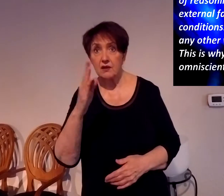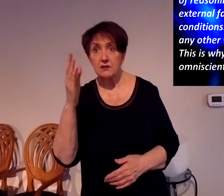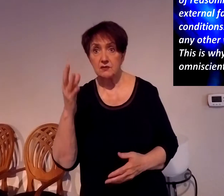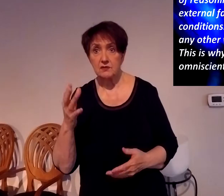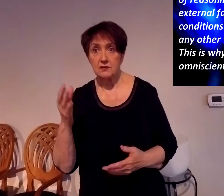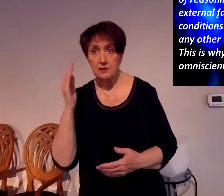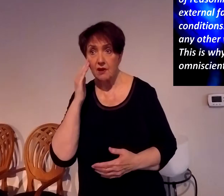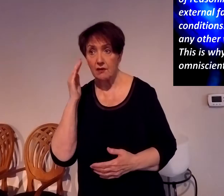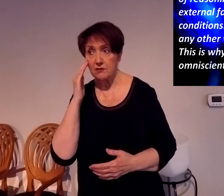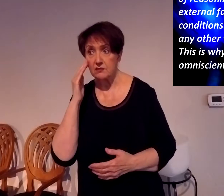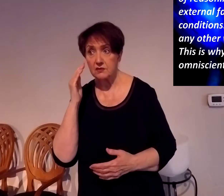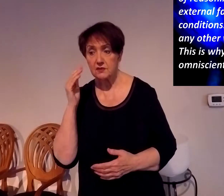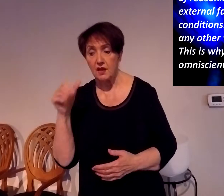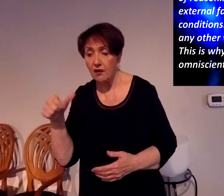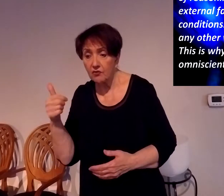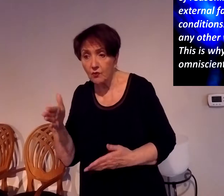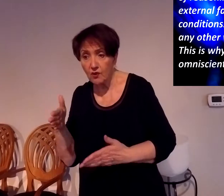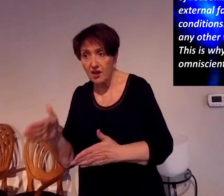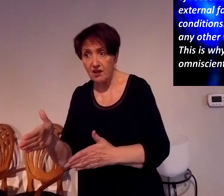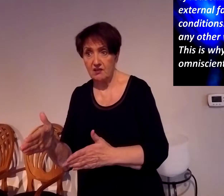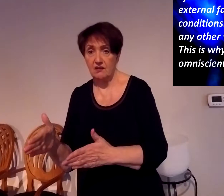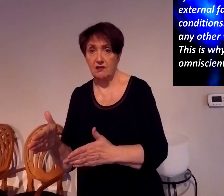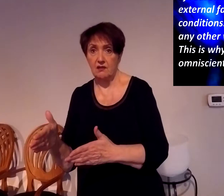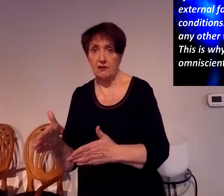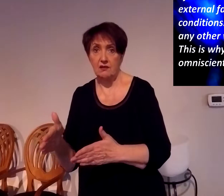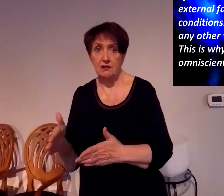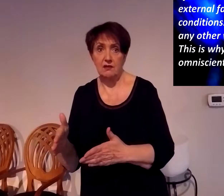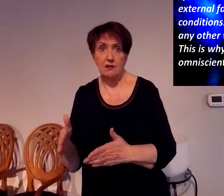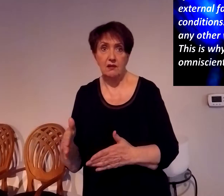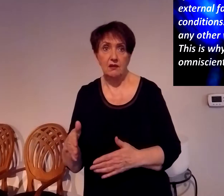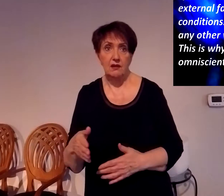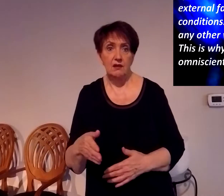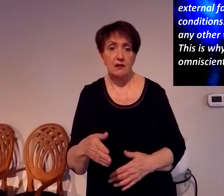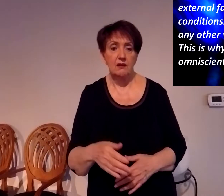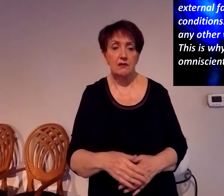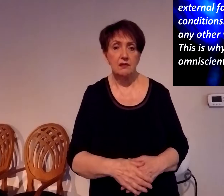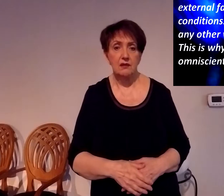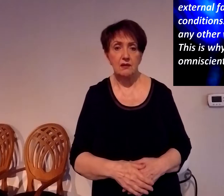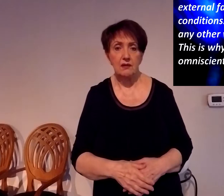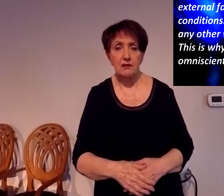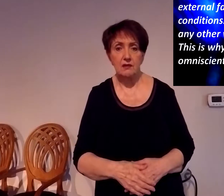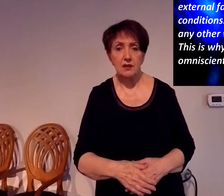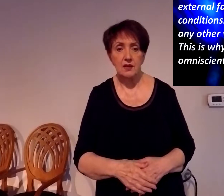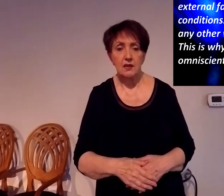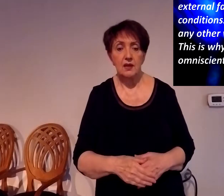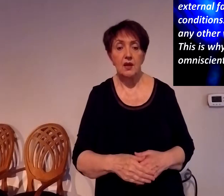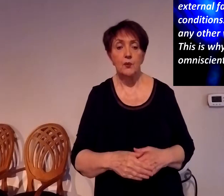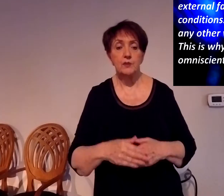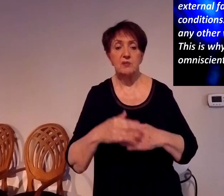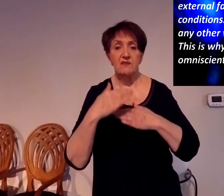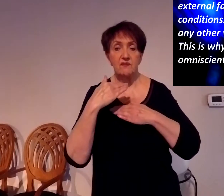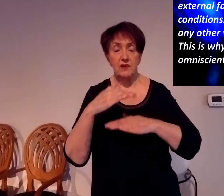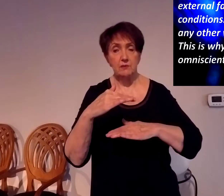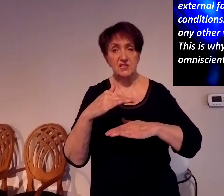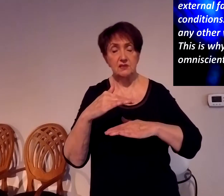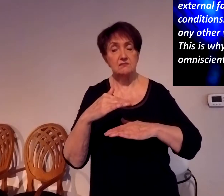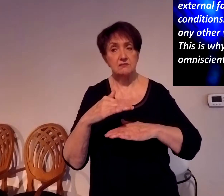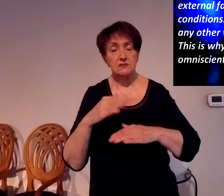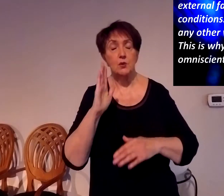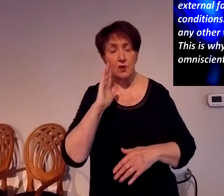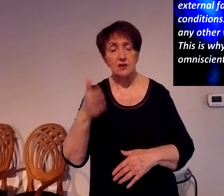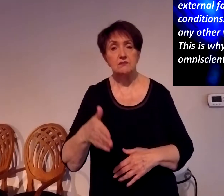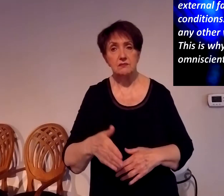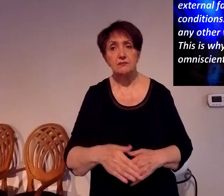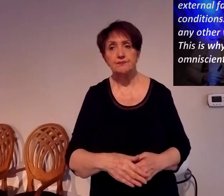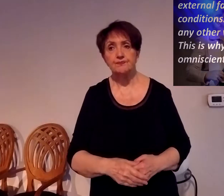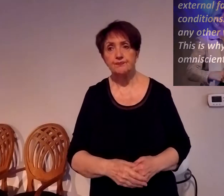know any other way, God's Spirit, it would be finite. This is the way that God knows.